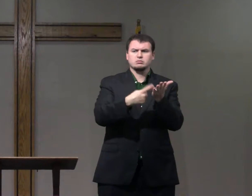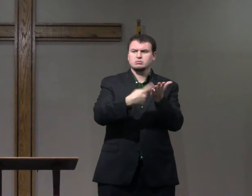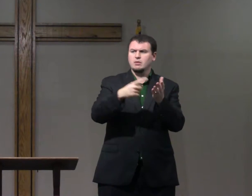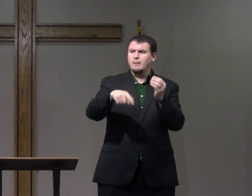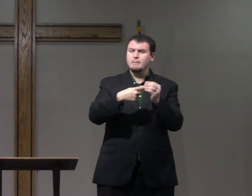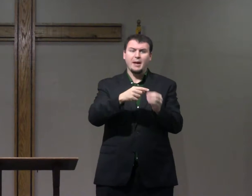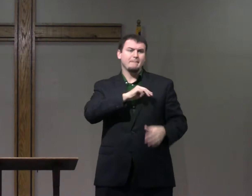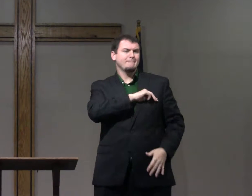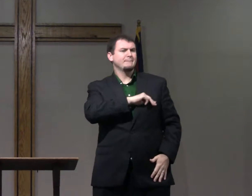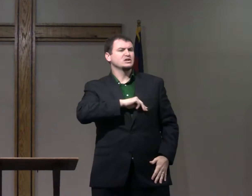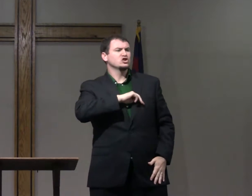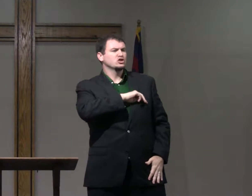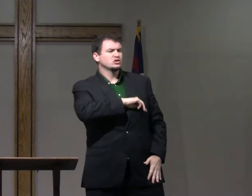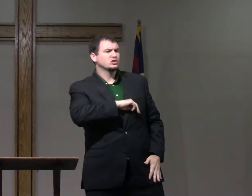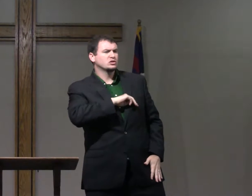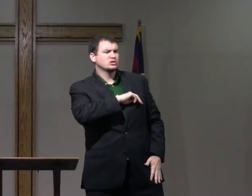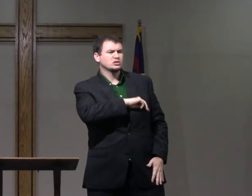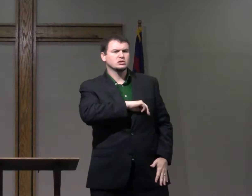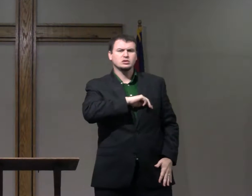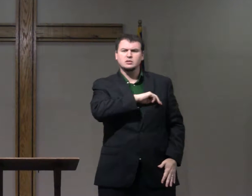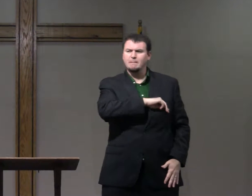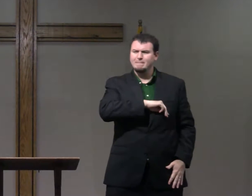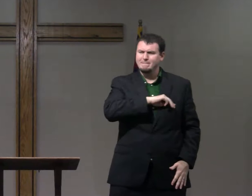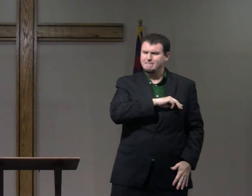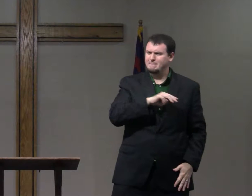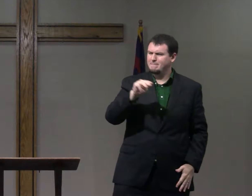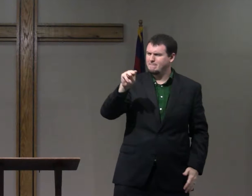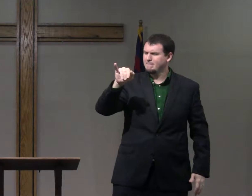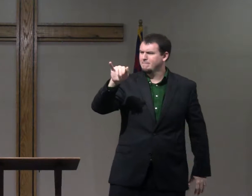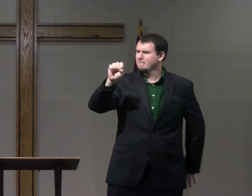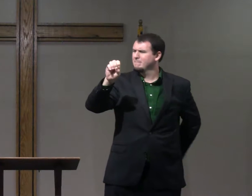This month, we have been focusing on missions.